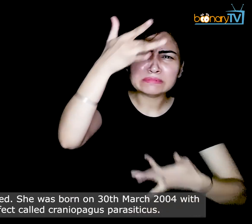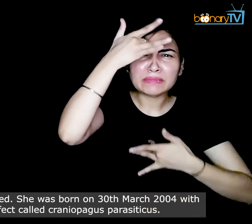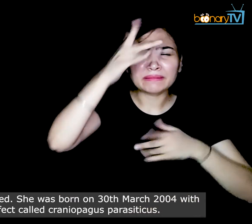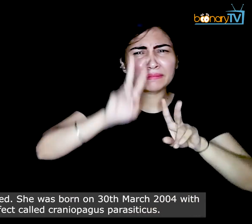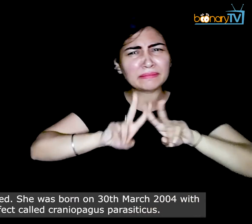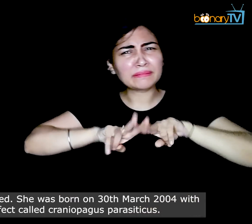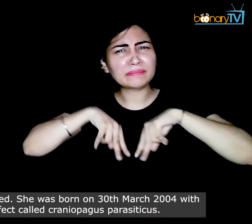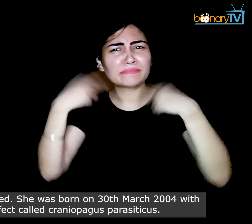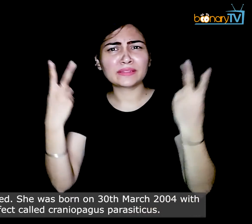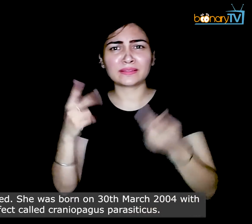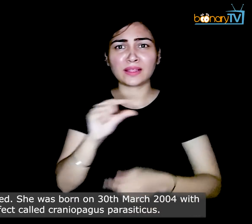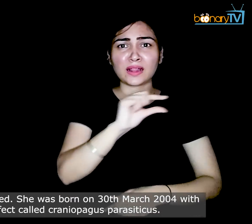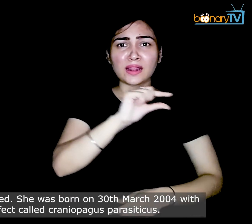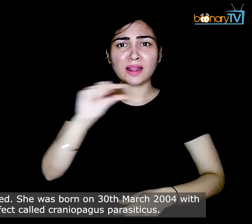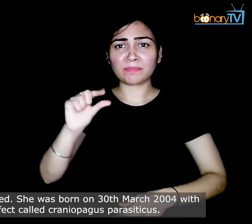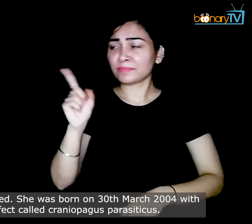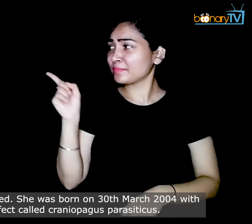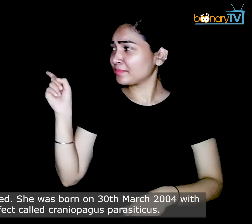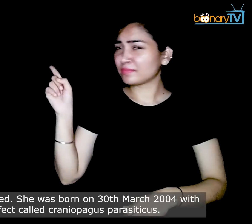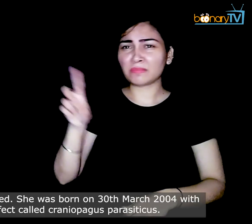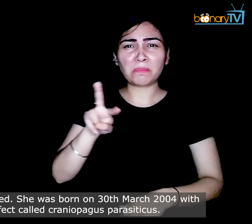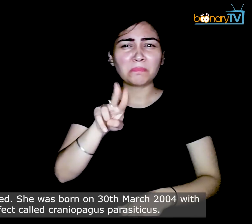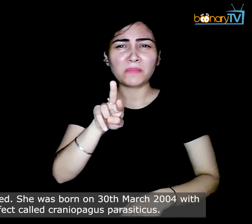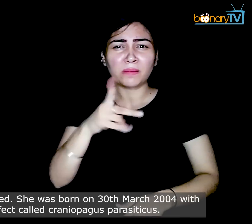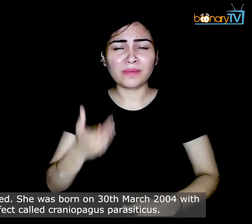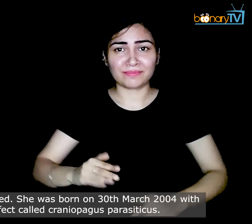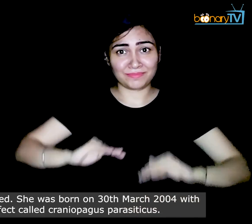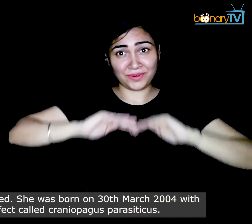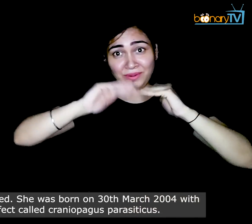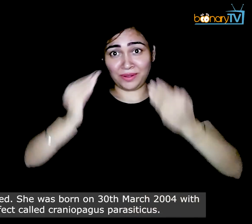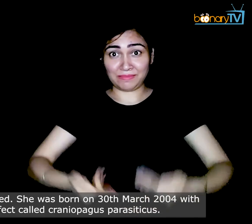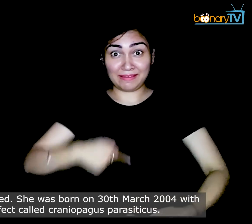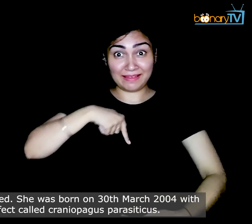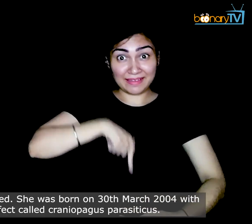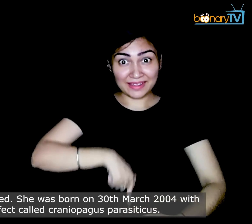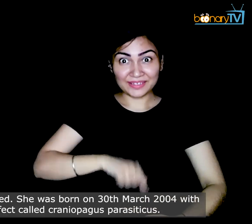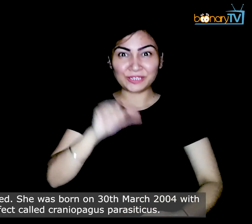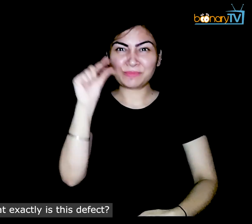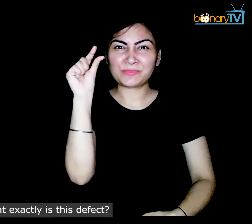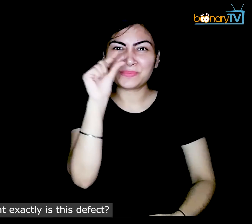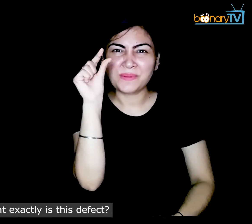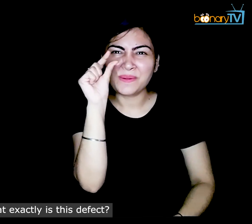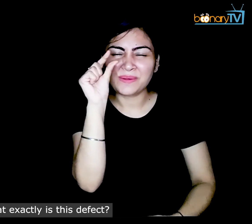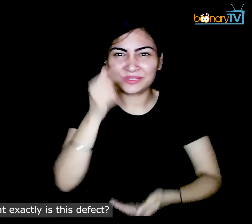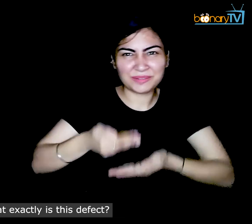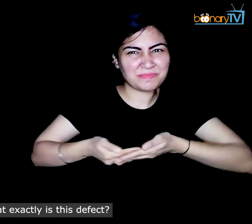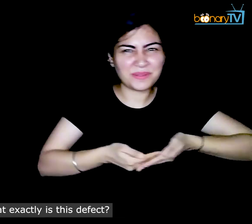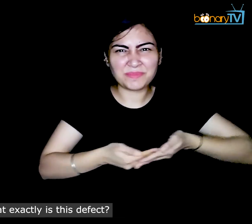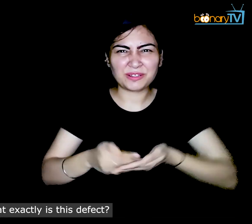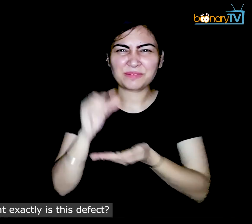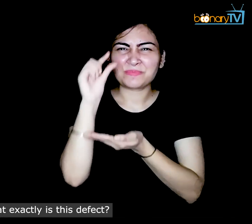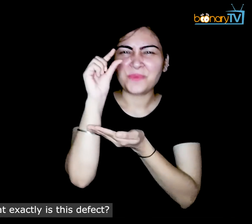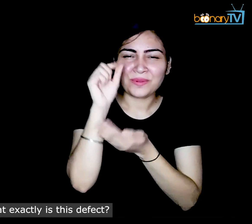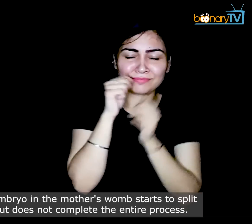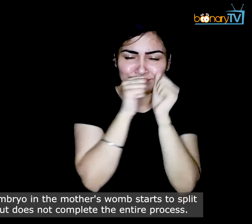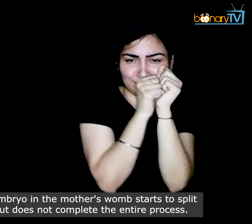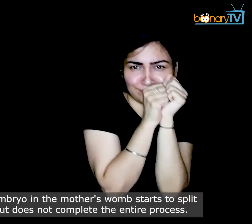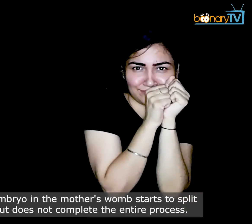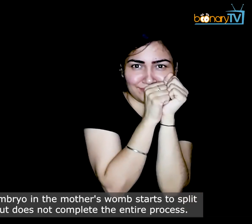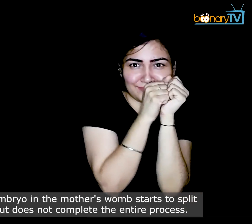birth defect called Craniopagus parasiticus. What exactly is this defect? It develops when